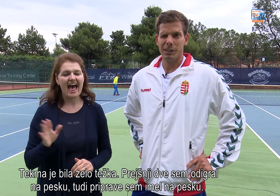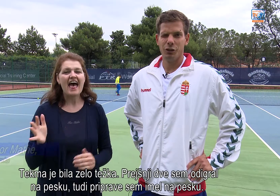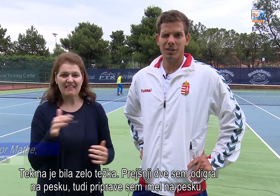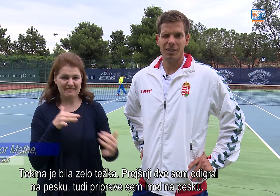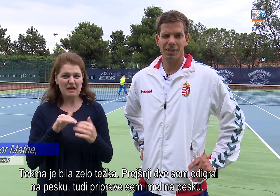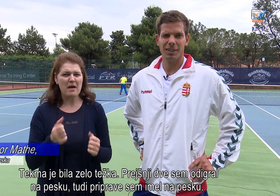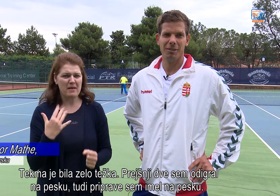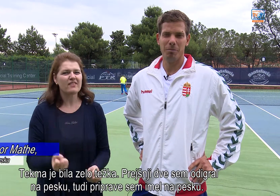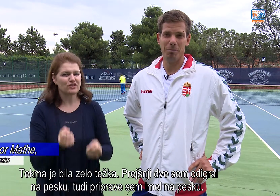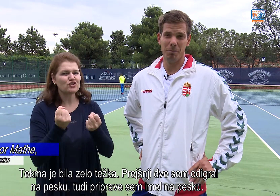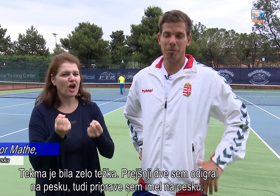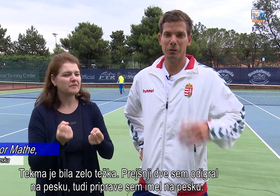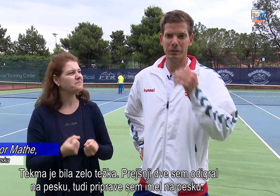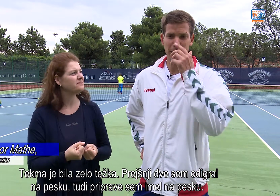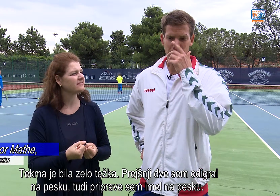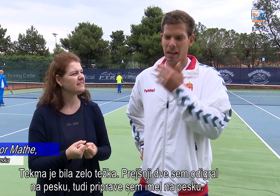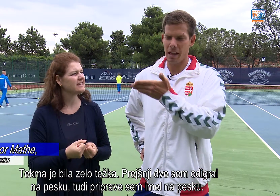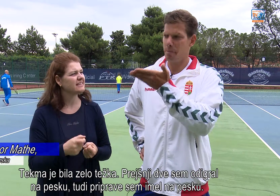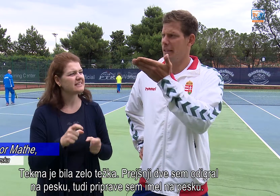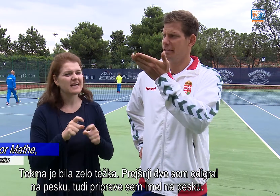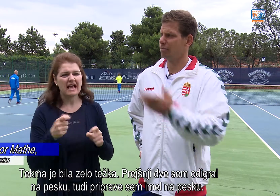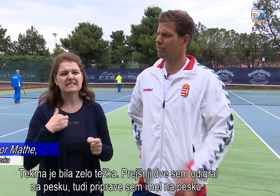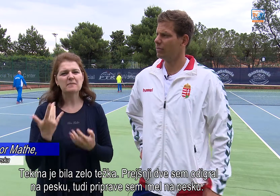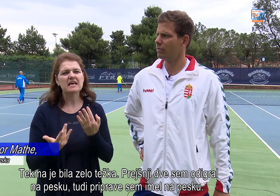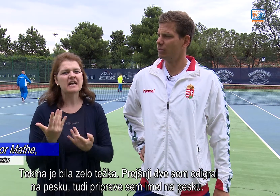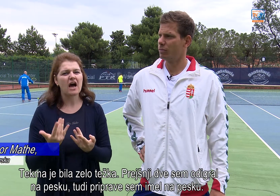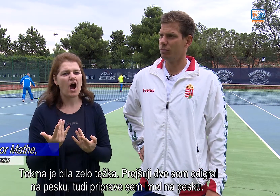Difficult match because I played